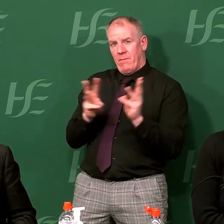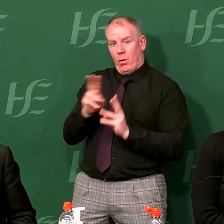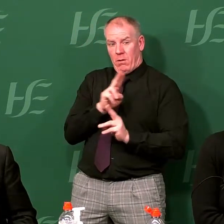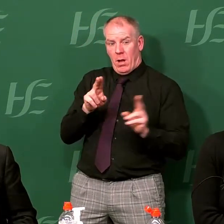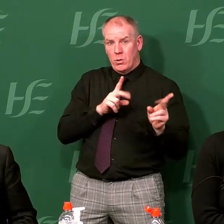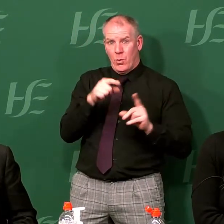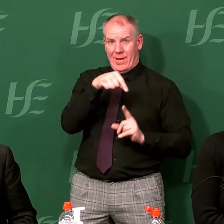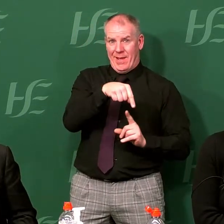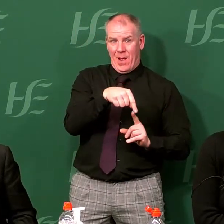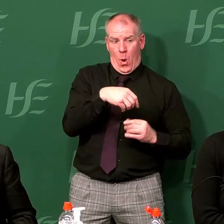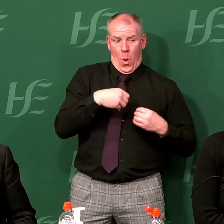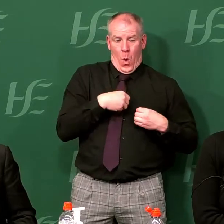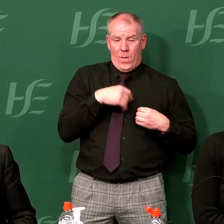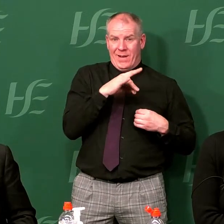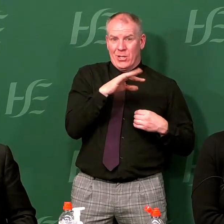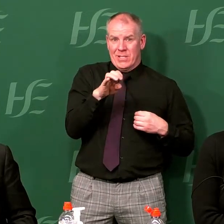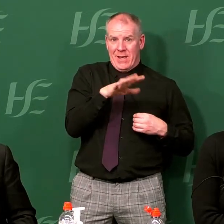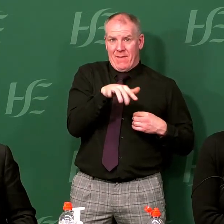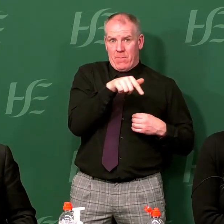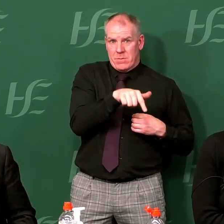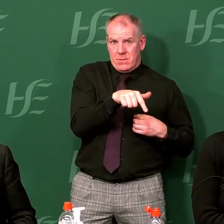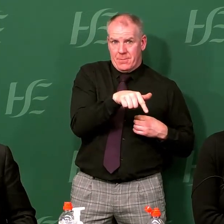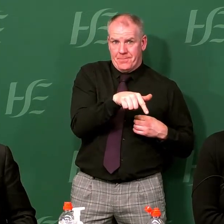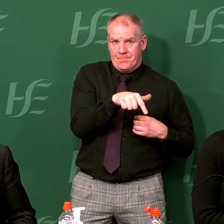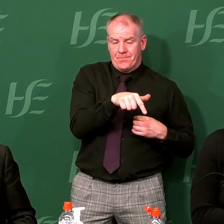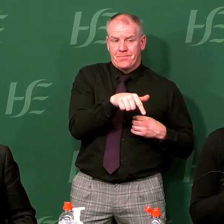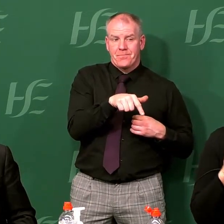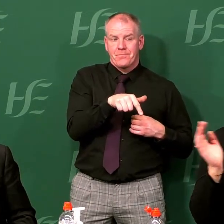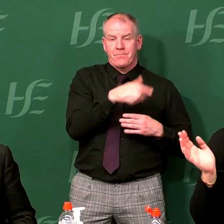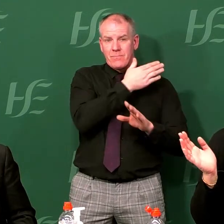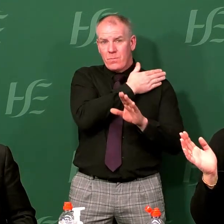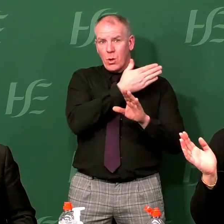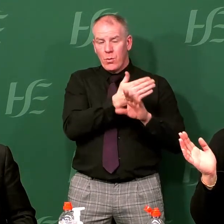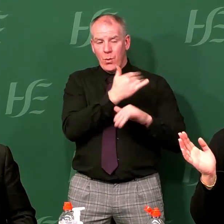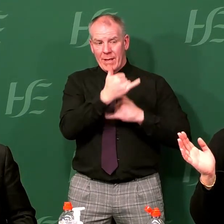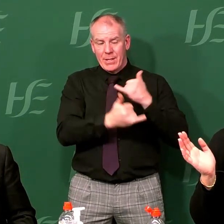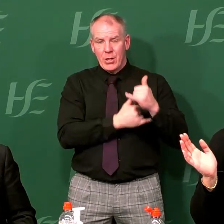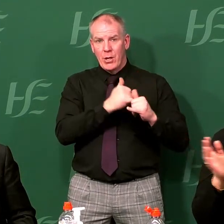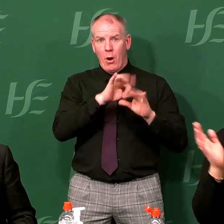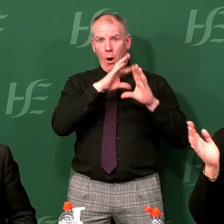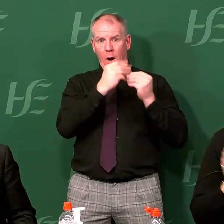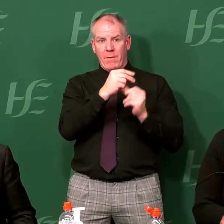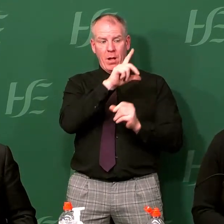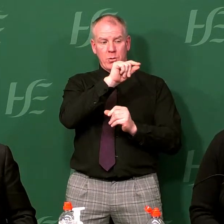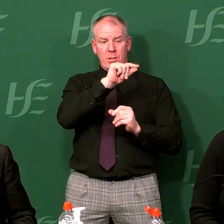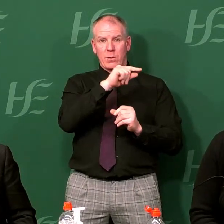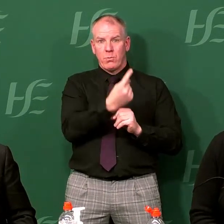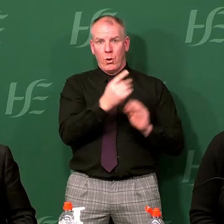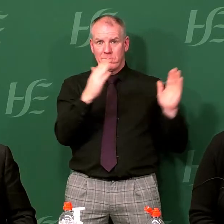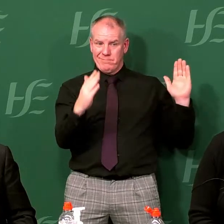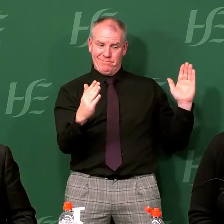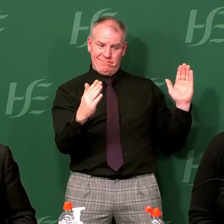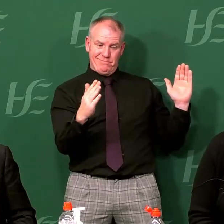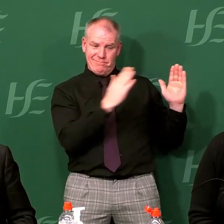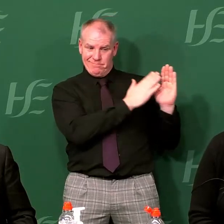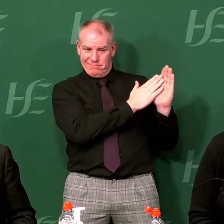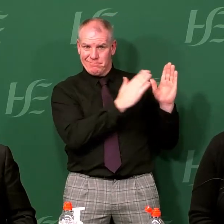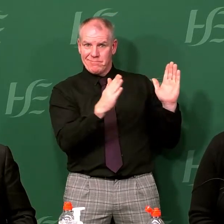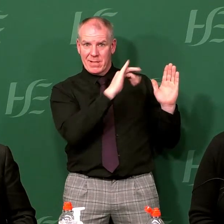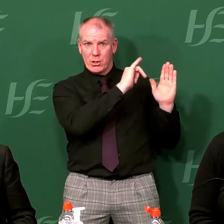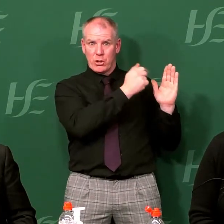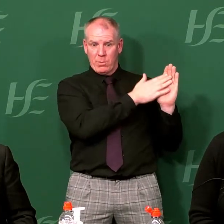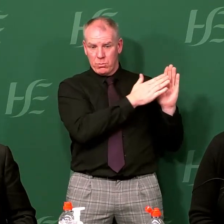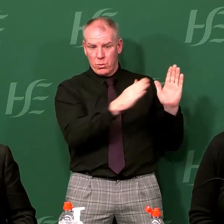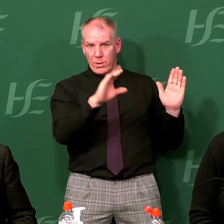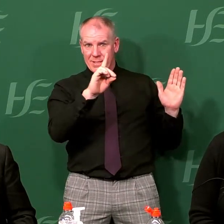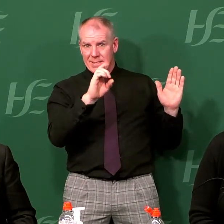doing in terms of our own sites over the year, again, if you look at it for the whole of 2021, and it's an exercise we could probably look at, in terms of the